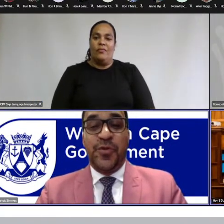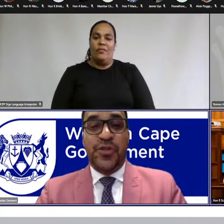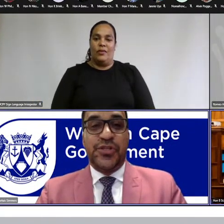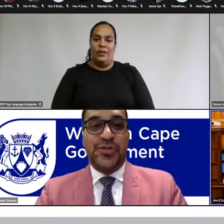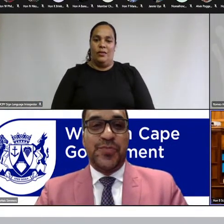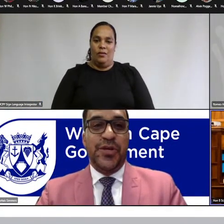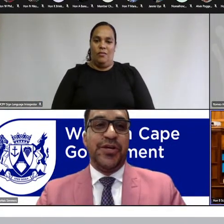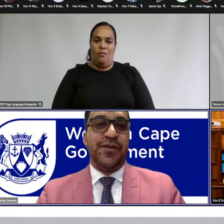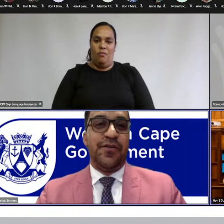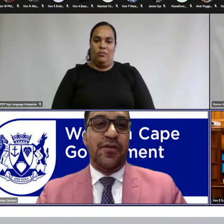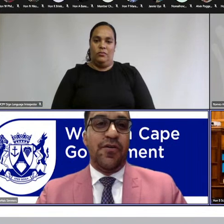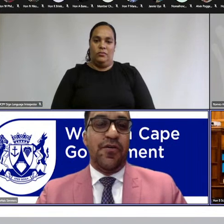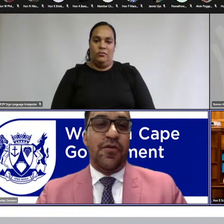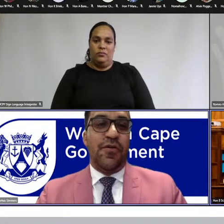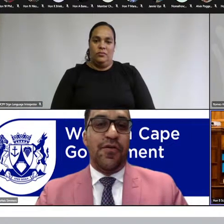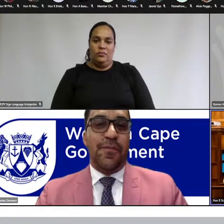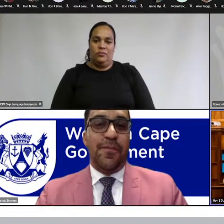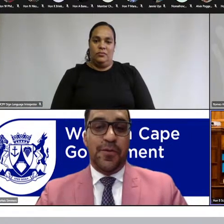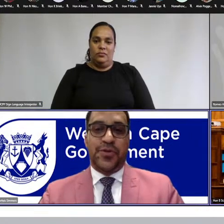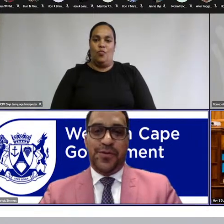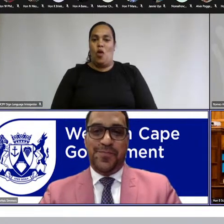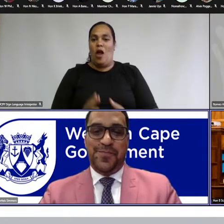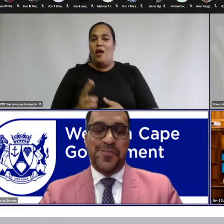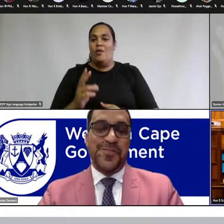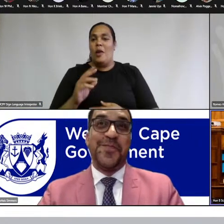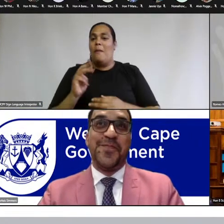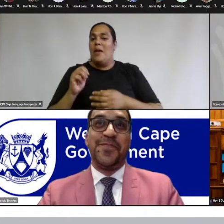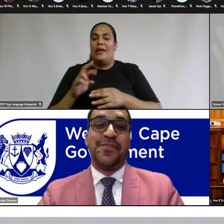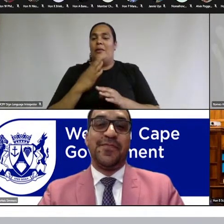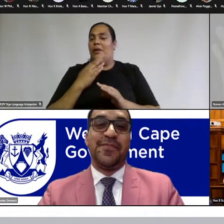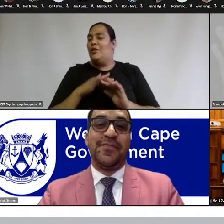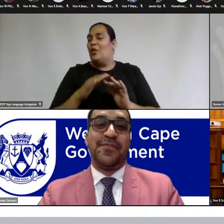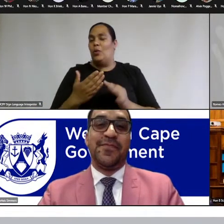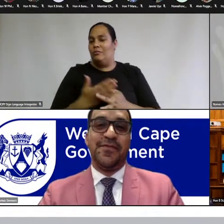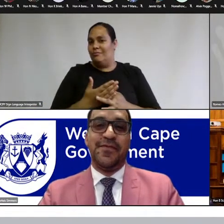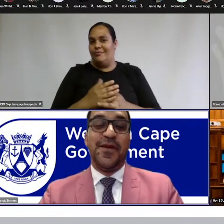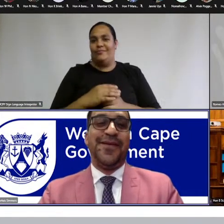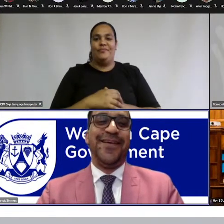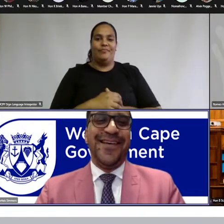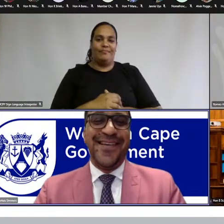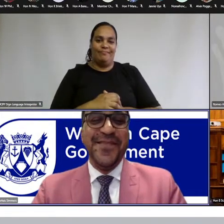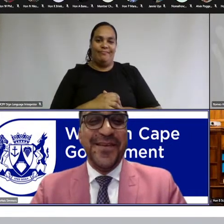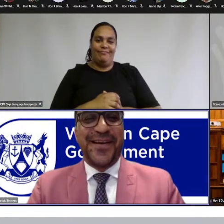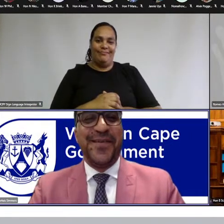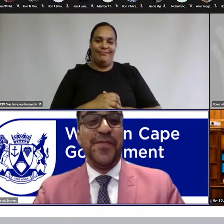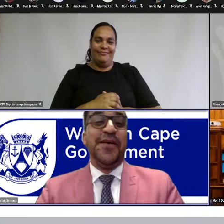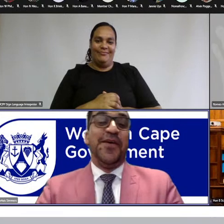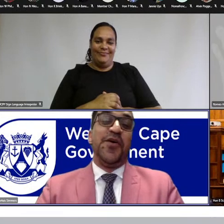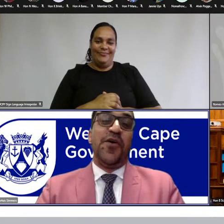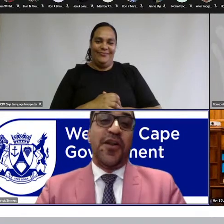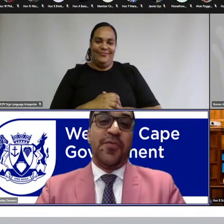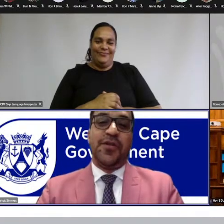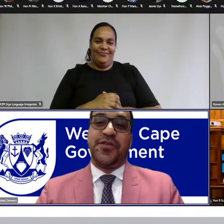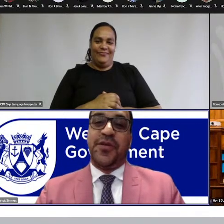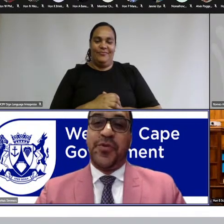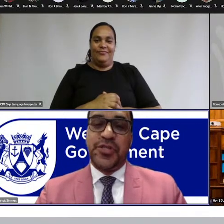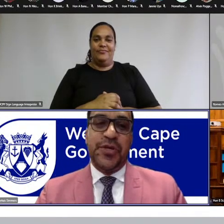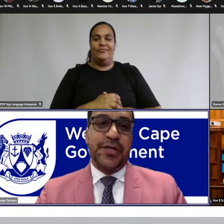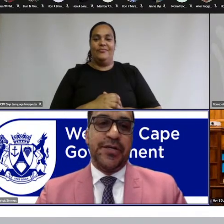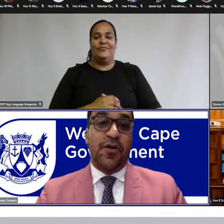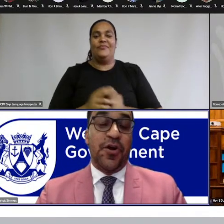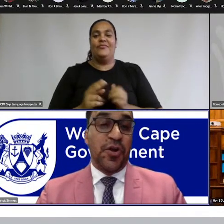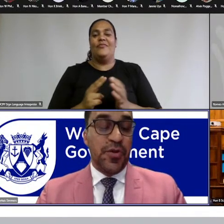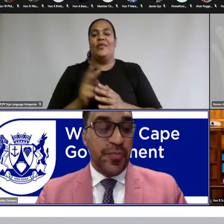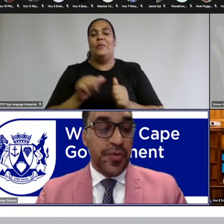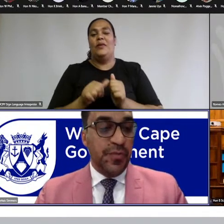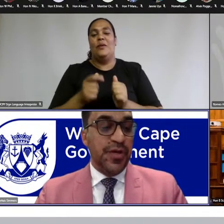Honourable Deputy Speaker. Honourable Marie, no interjections. Thank you. Okay. Honourable Deputy